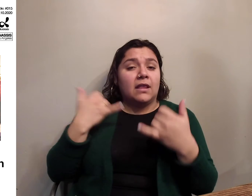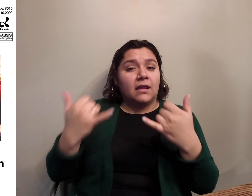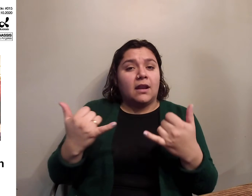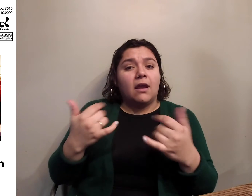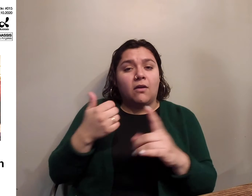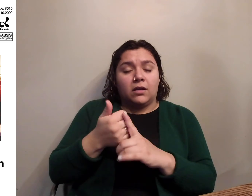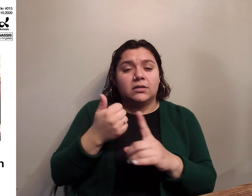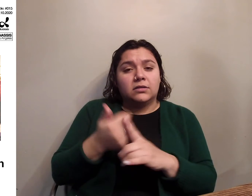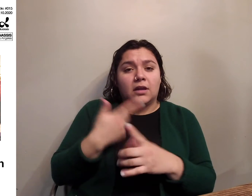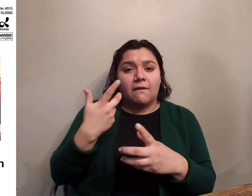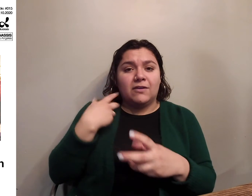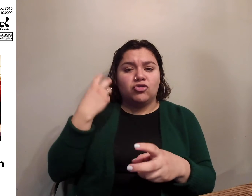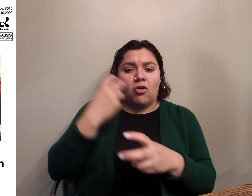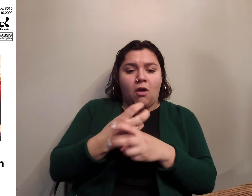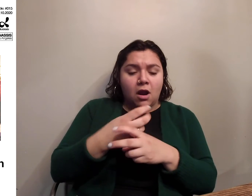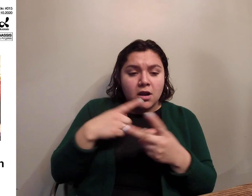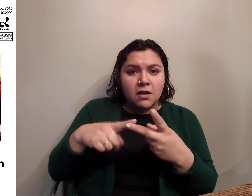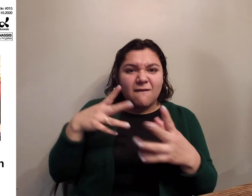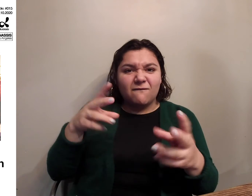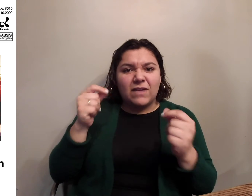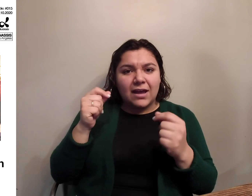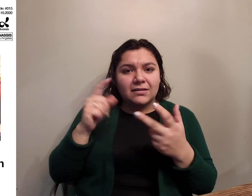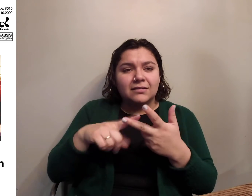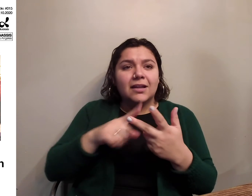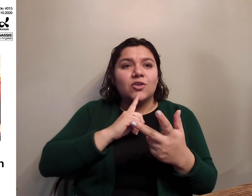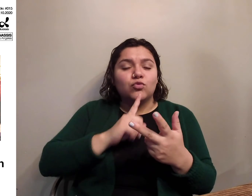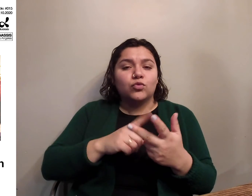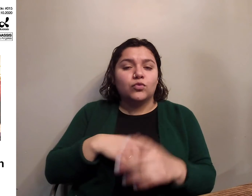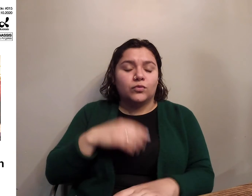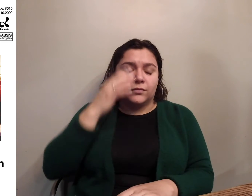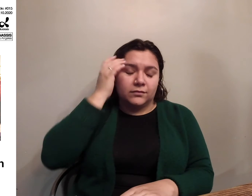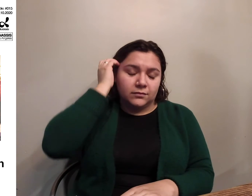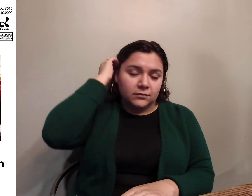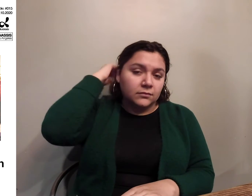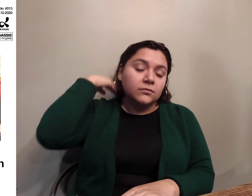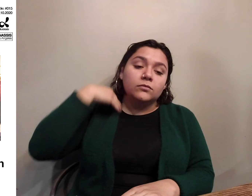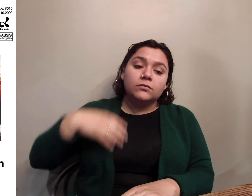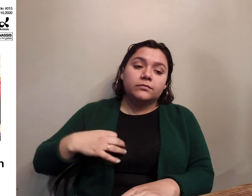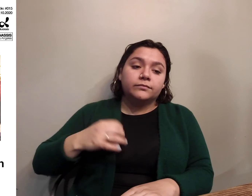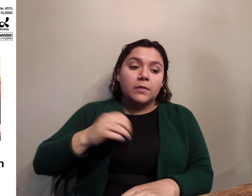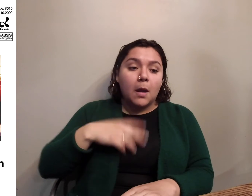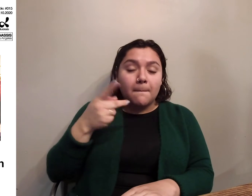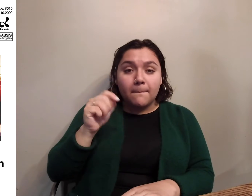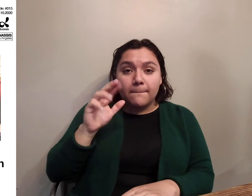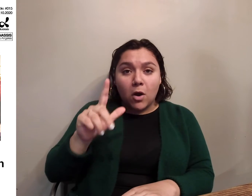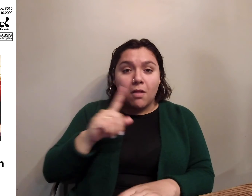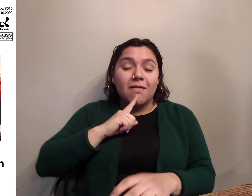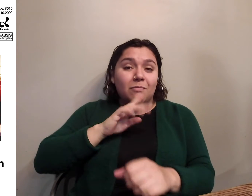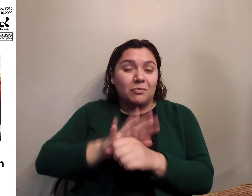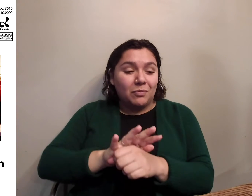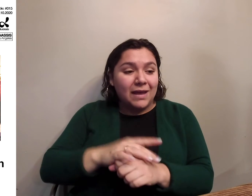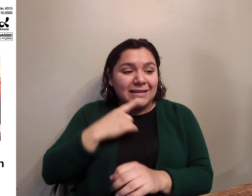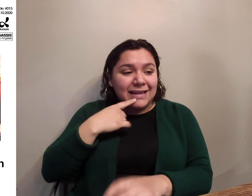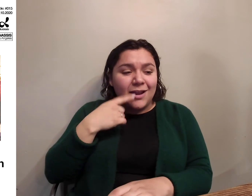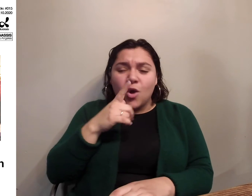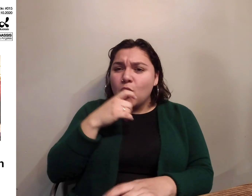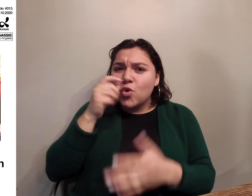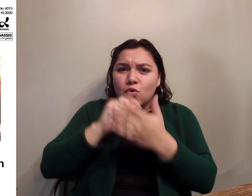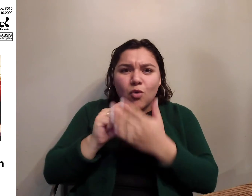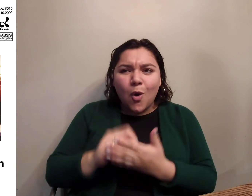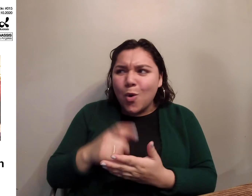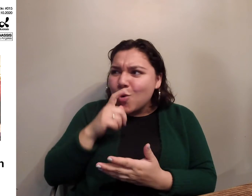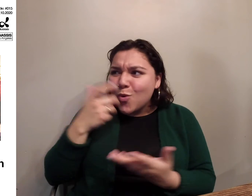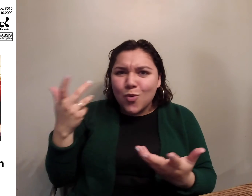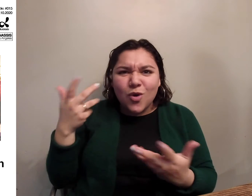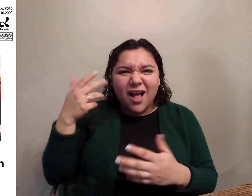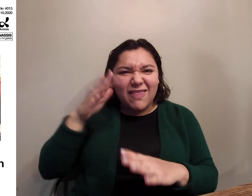is hard and fast and true. And Paul, I swear to you, I thought, who wrote that line?